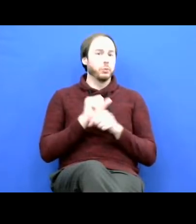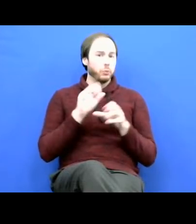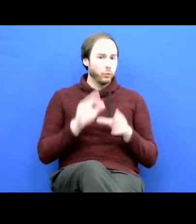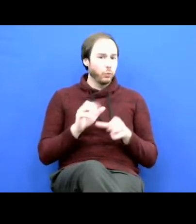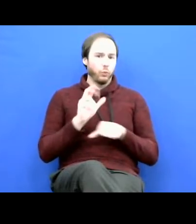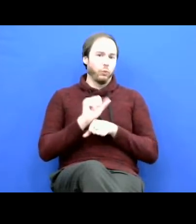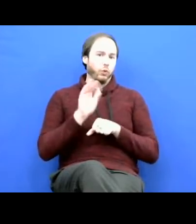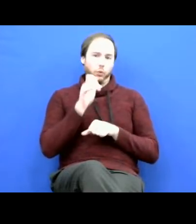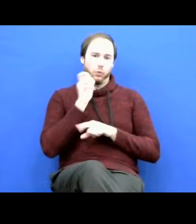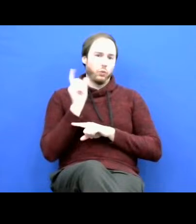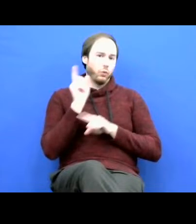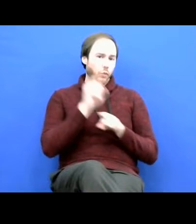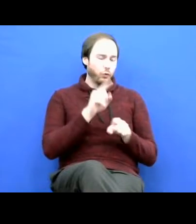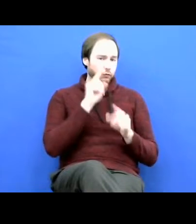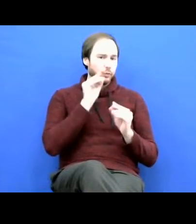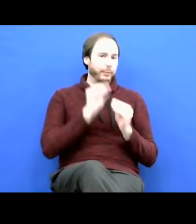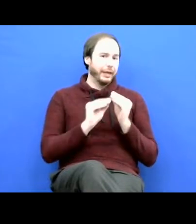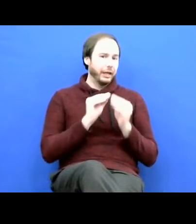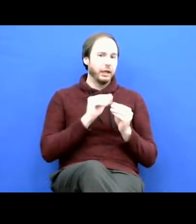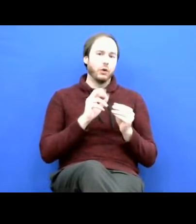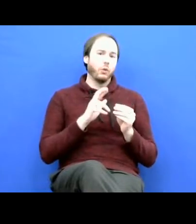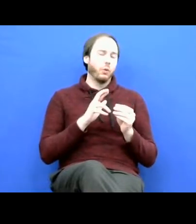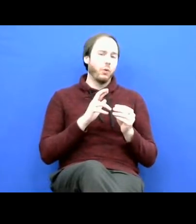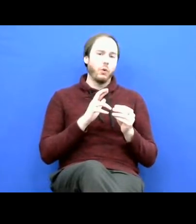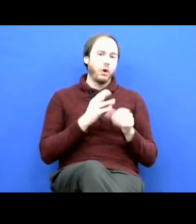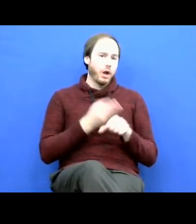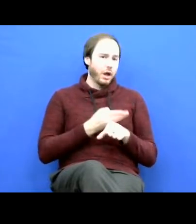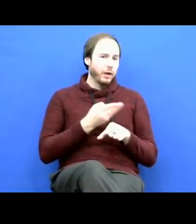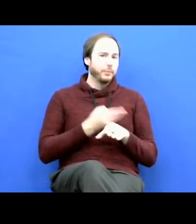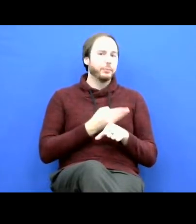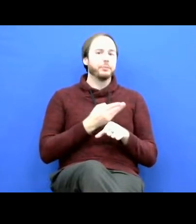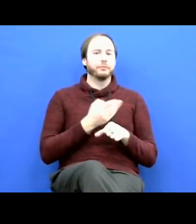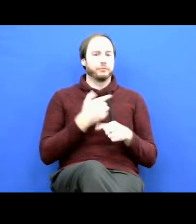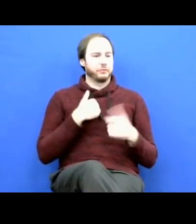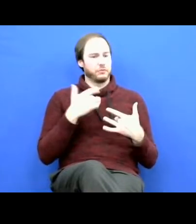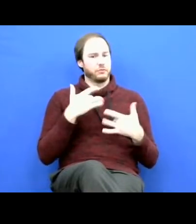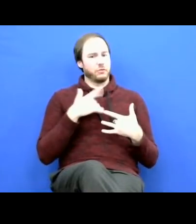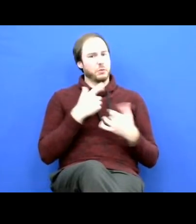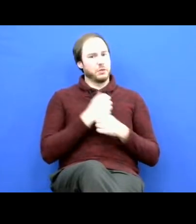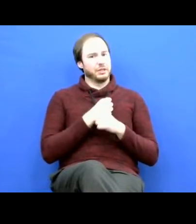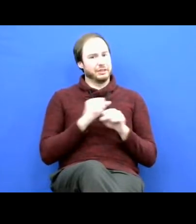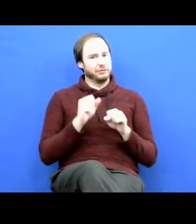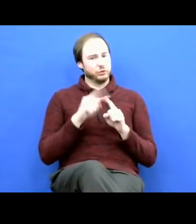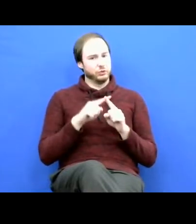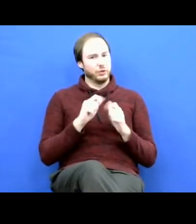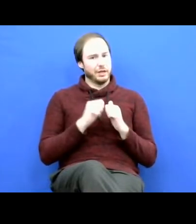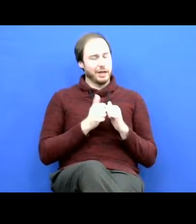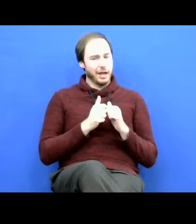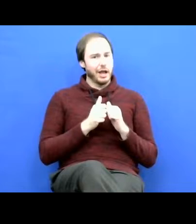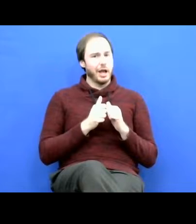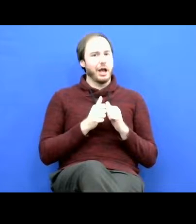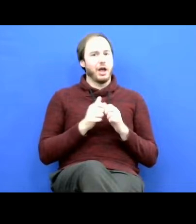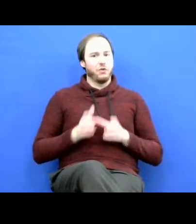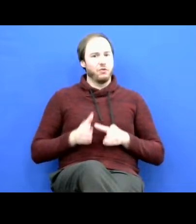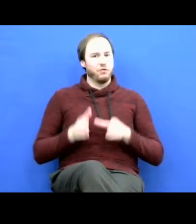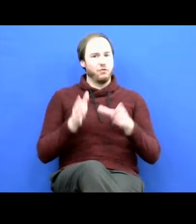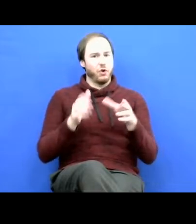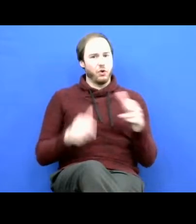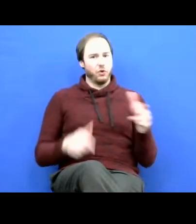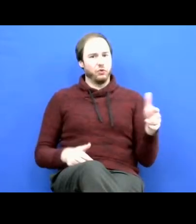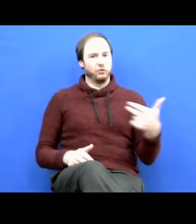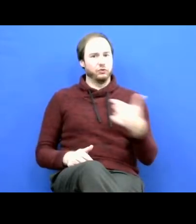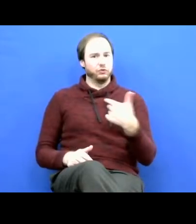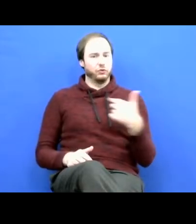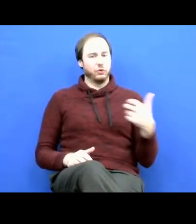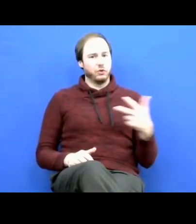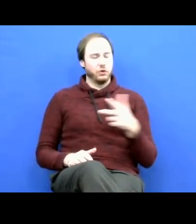that do maintenance or upkeep. Some concern there of safety and busyness coming in and out of a 55.